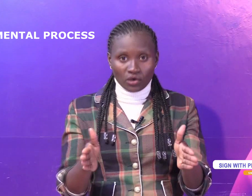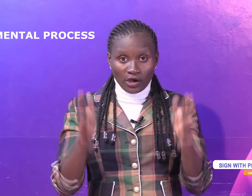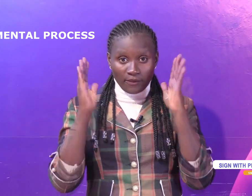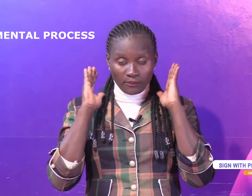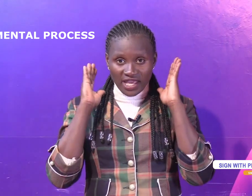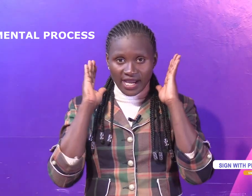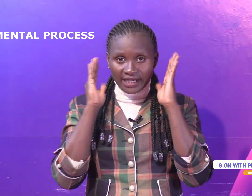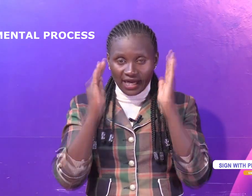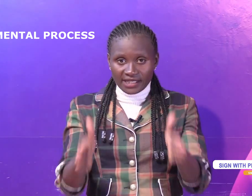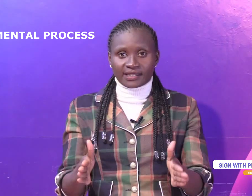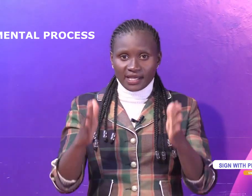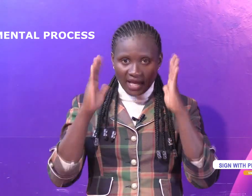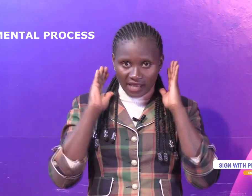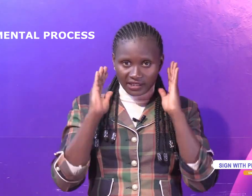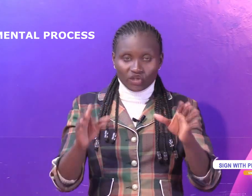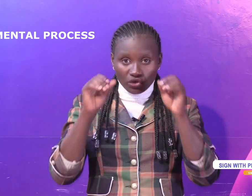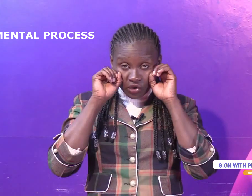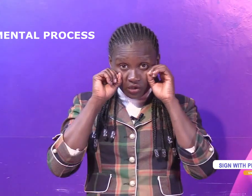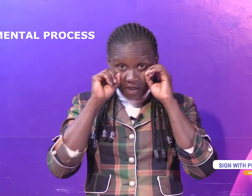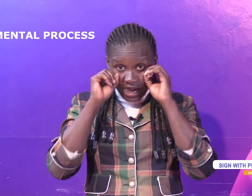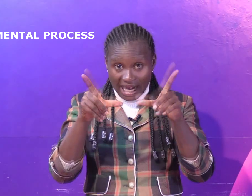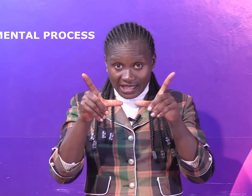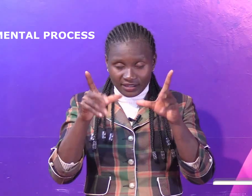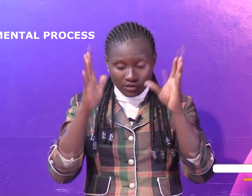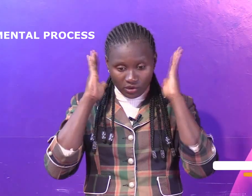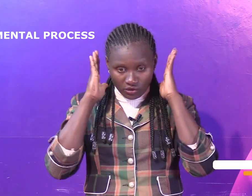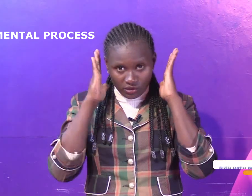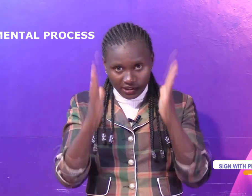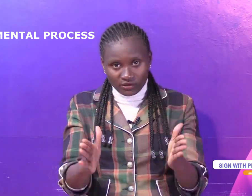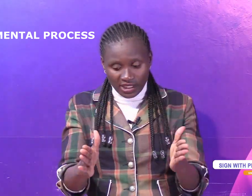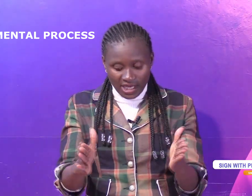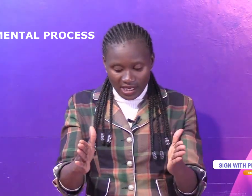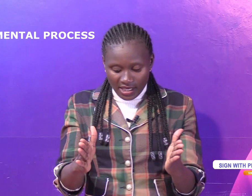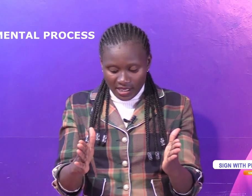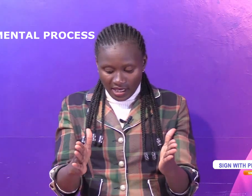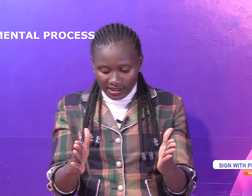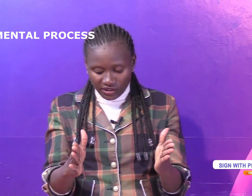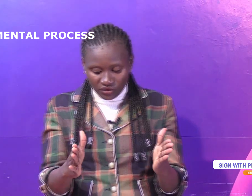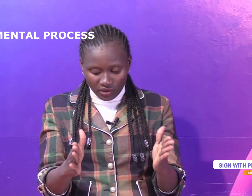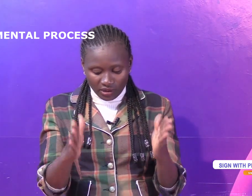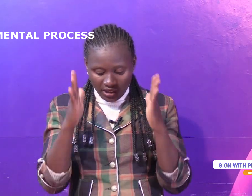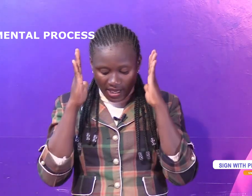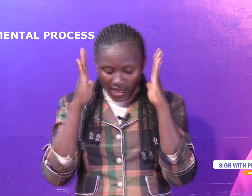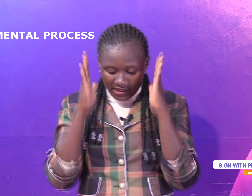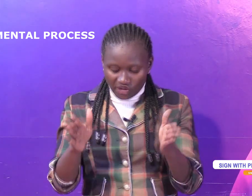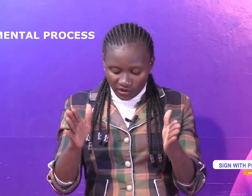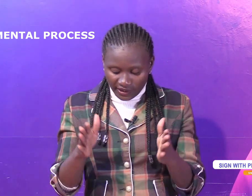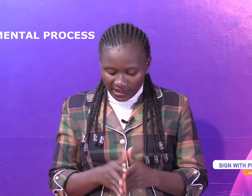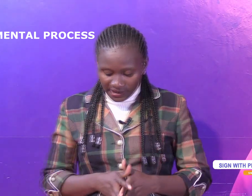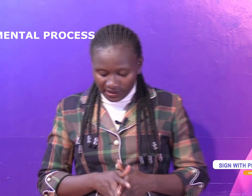be alert, attention, or alert, or this one, attention class. And